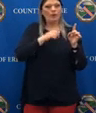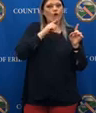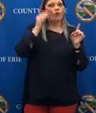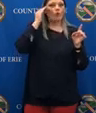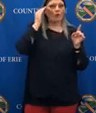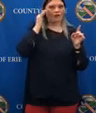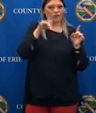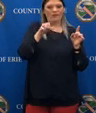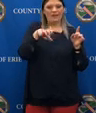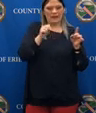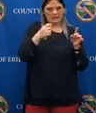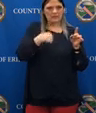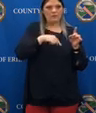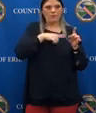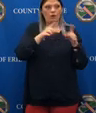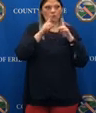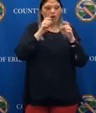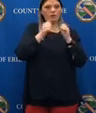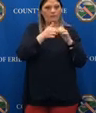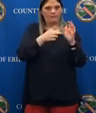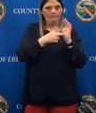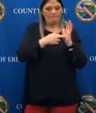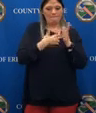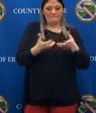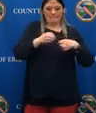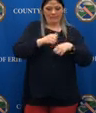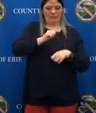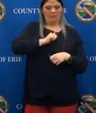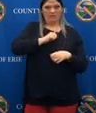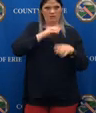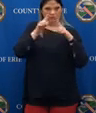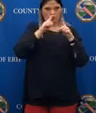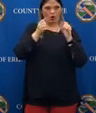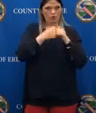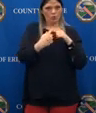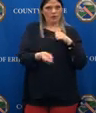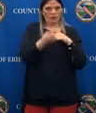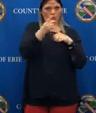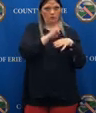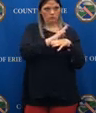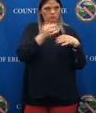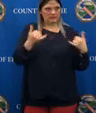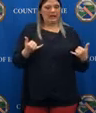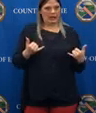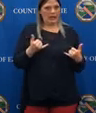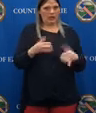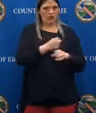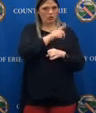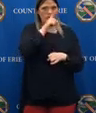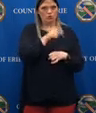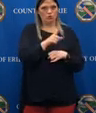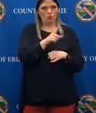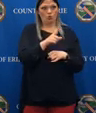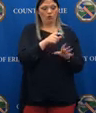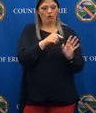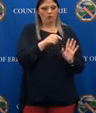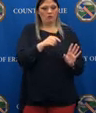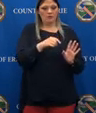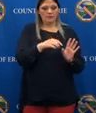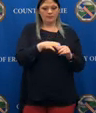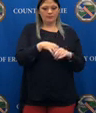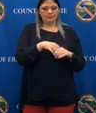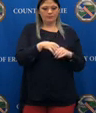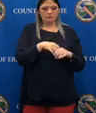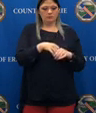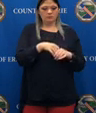and we are talking to those representatives, including myself, talking to the one operator today to ensure that not only